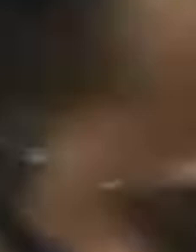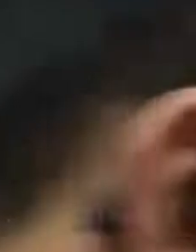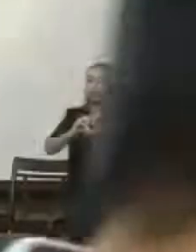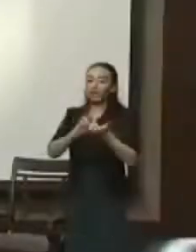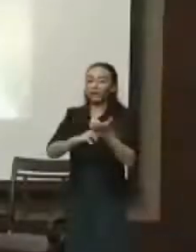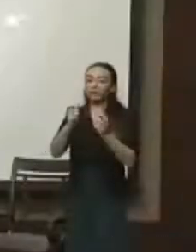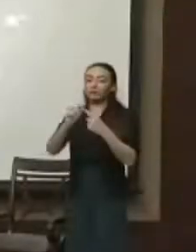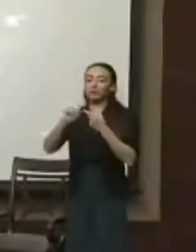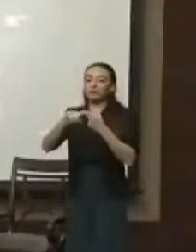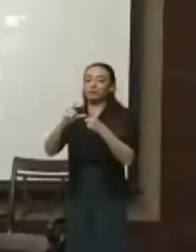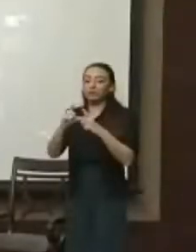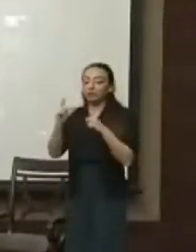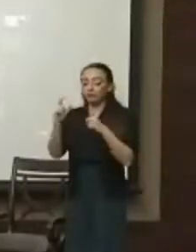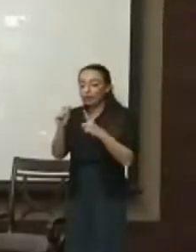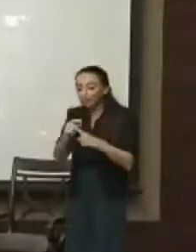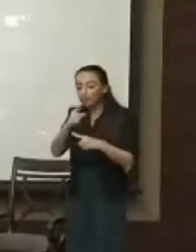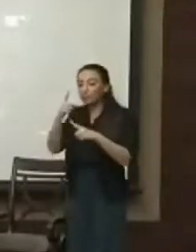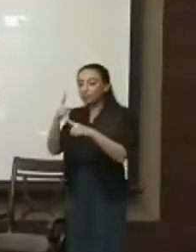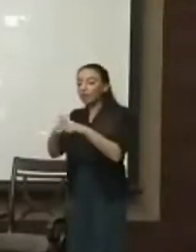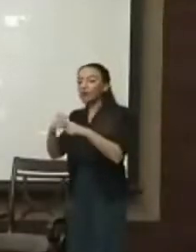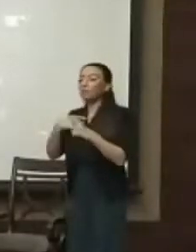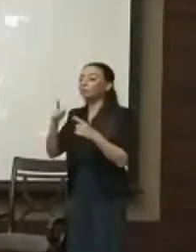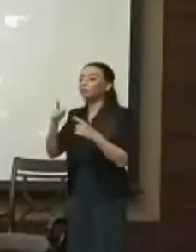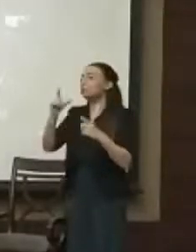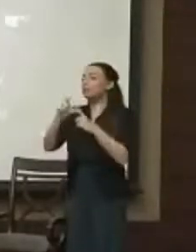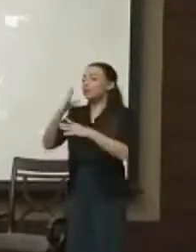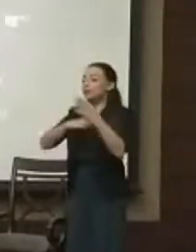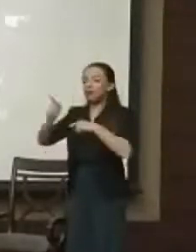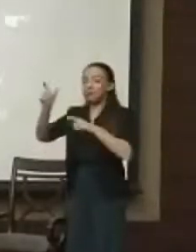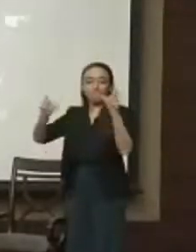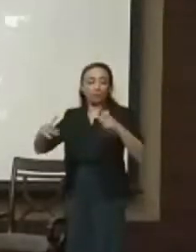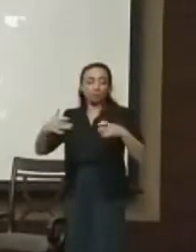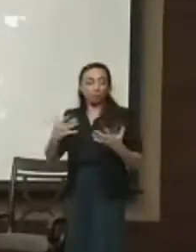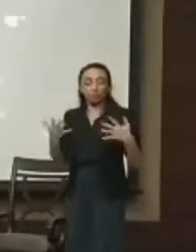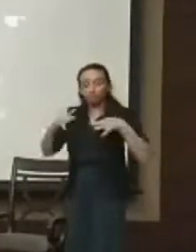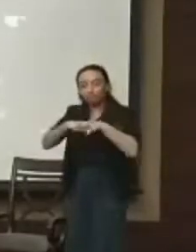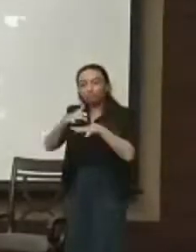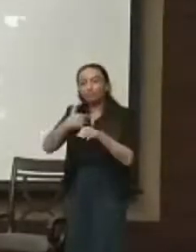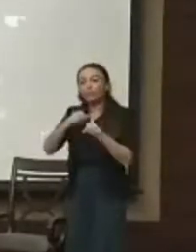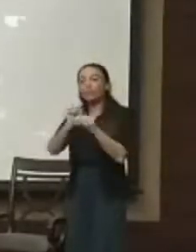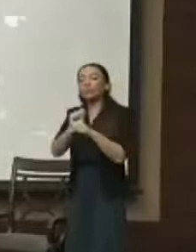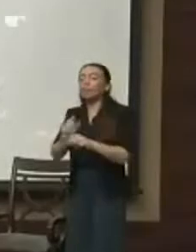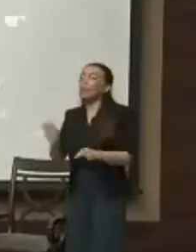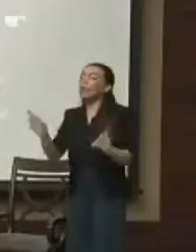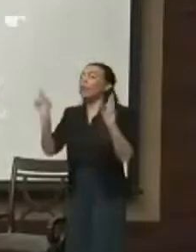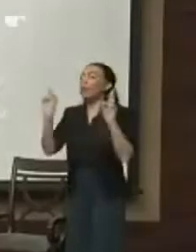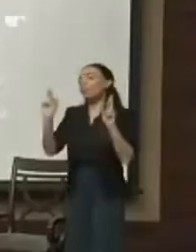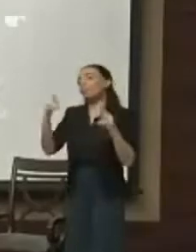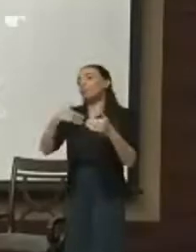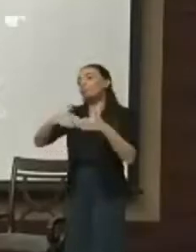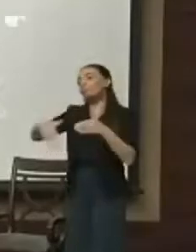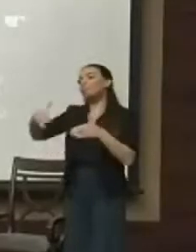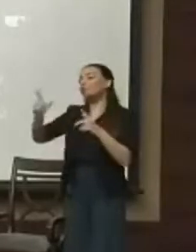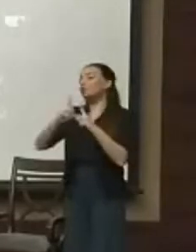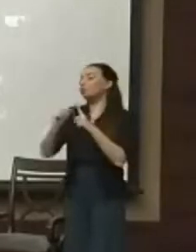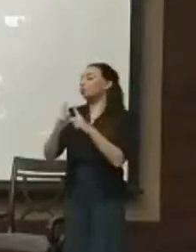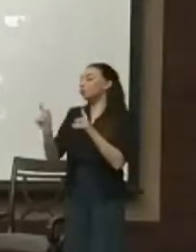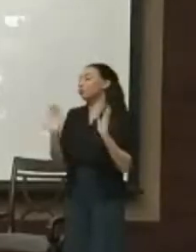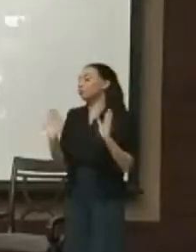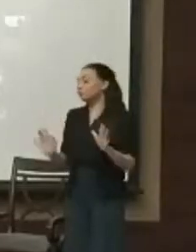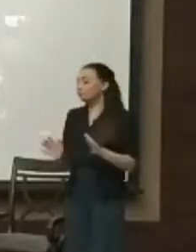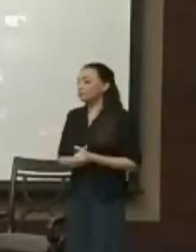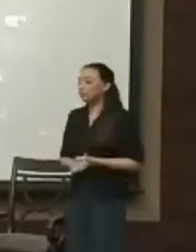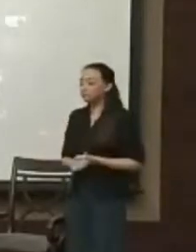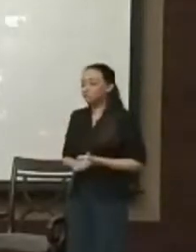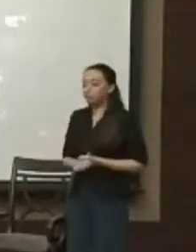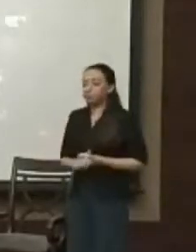NCPDP and the entire sector will have some of the hopes that you spoke about realized.